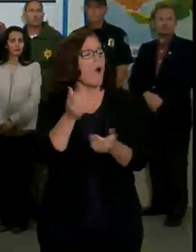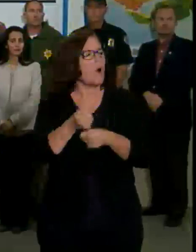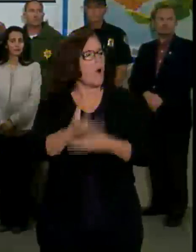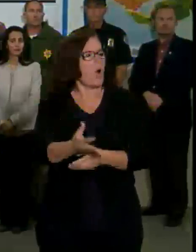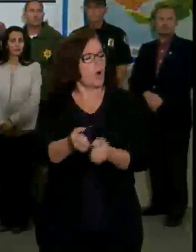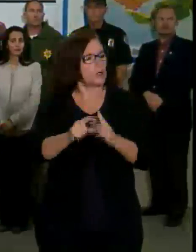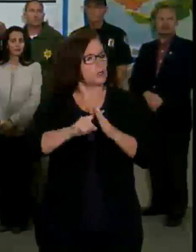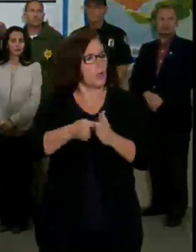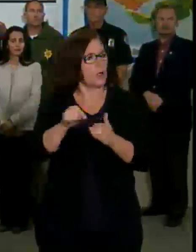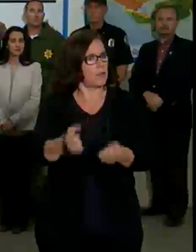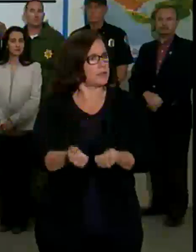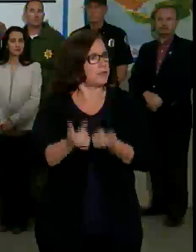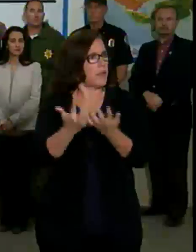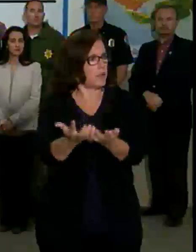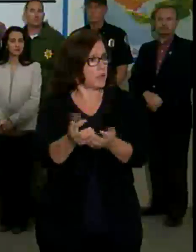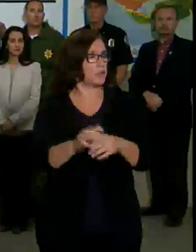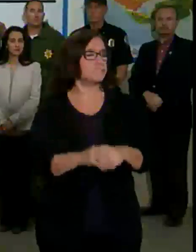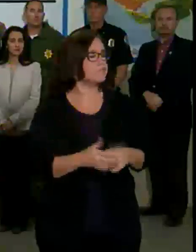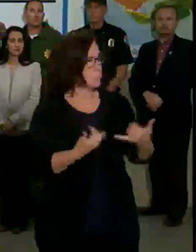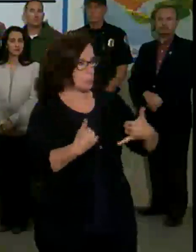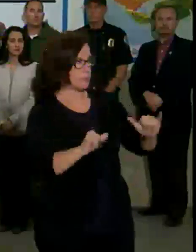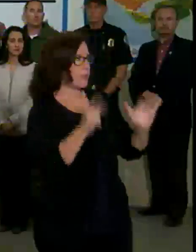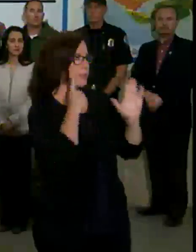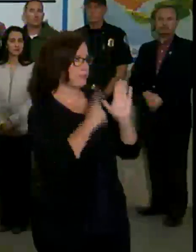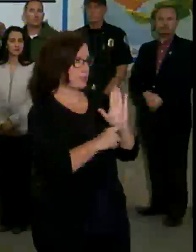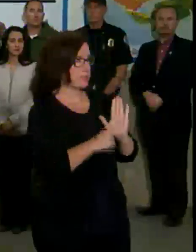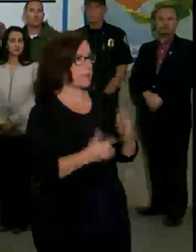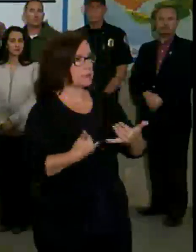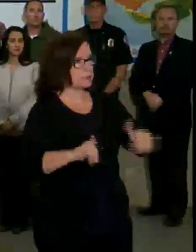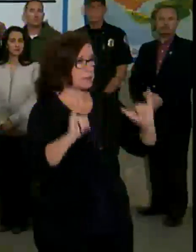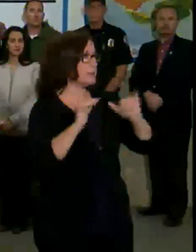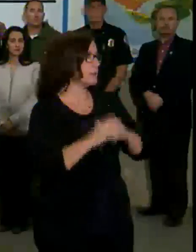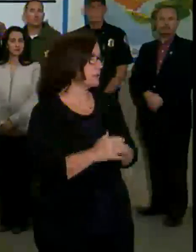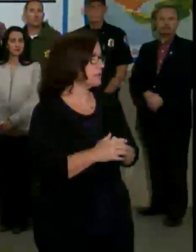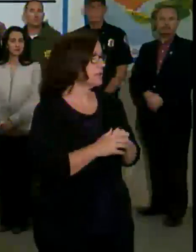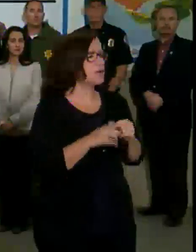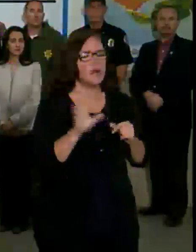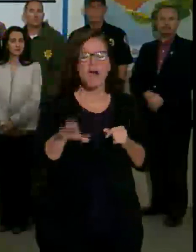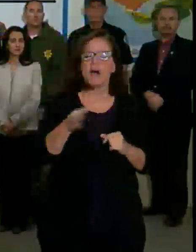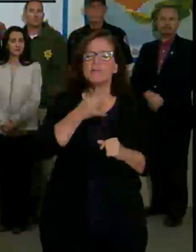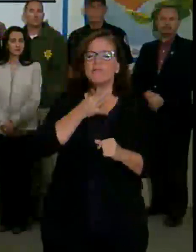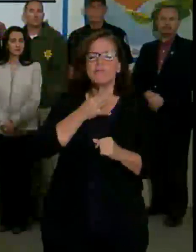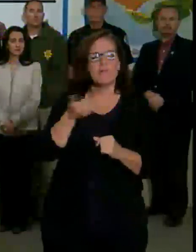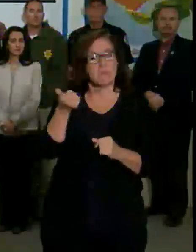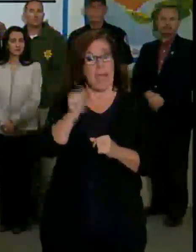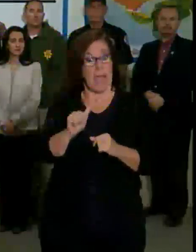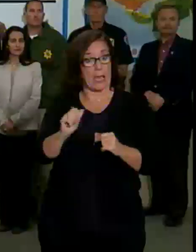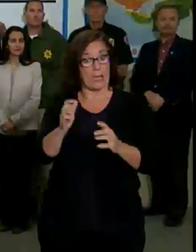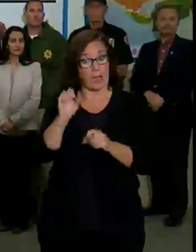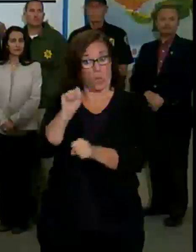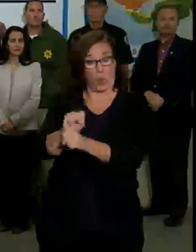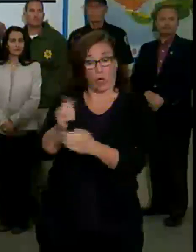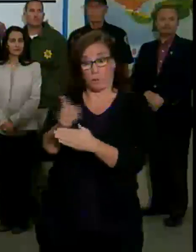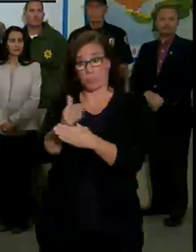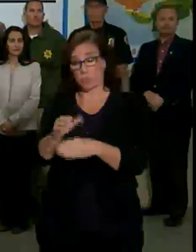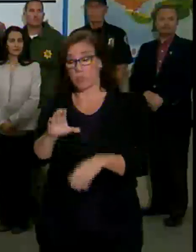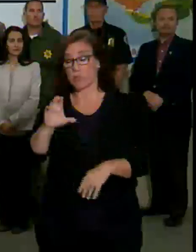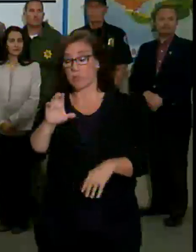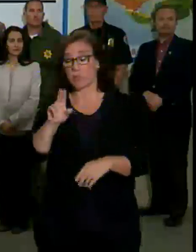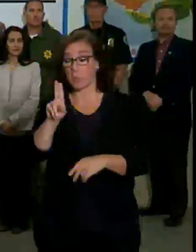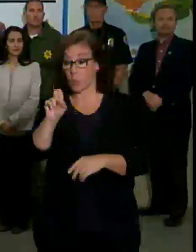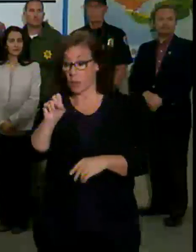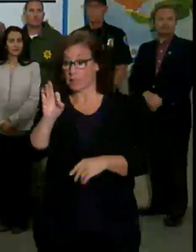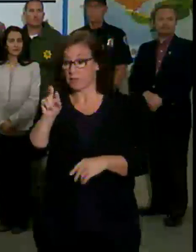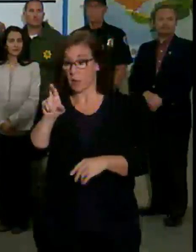caused it? Any idea? The cause of the fire is still under investigation. Is there any work that's being done between U.S. Forest Service, CAL FIRE, and